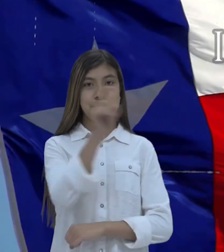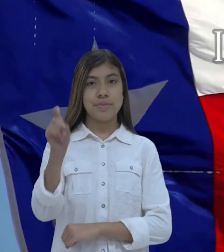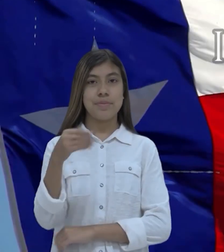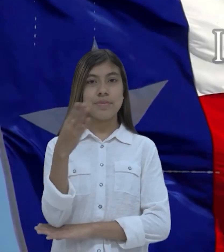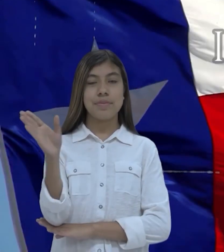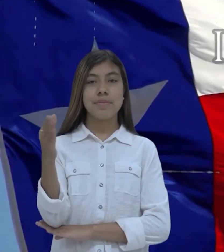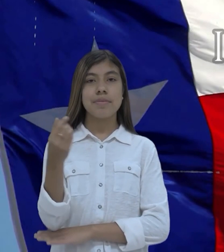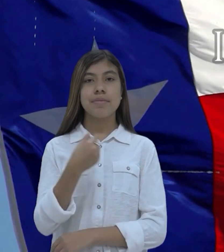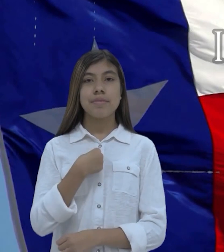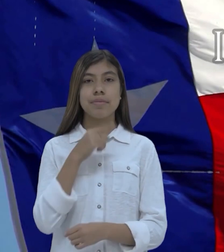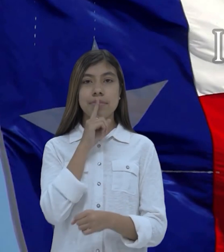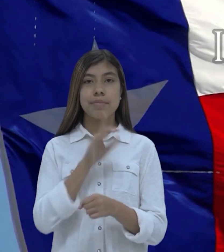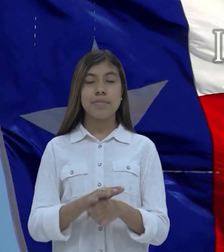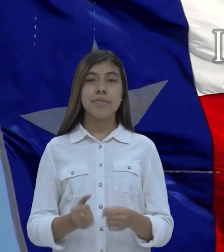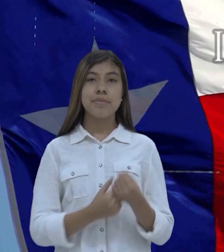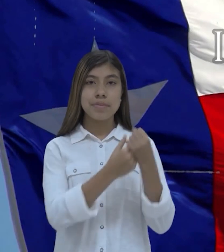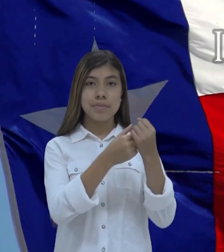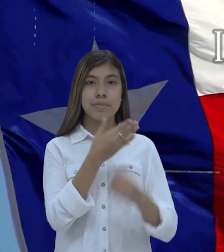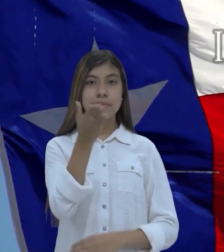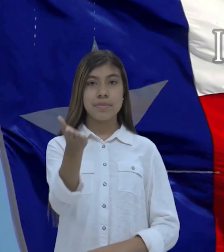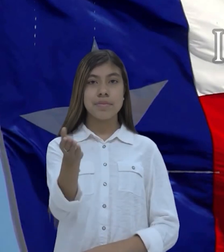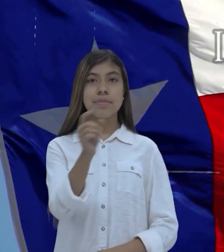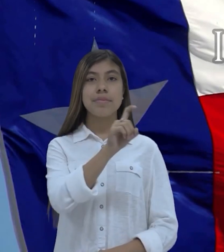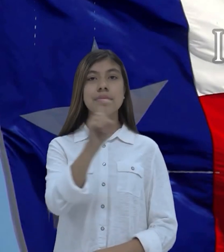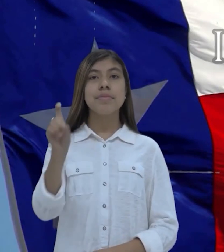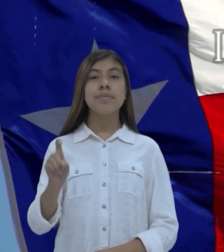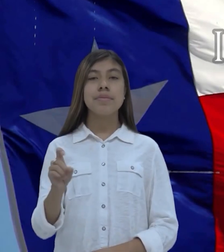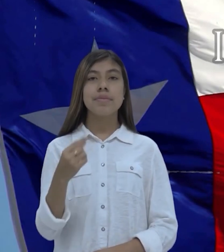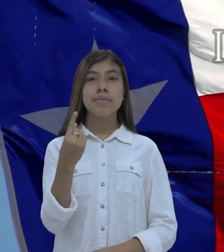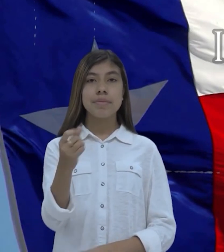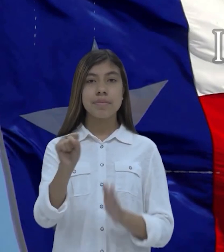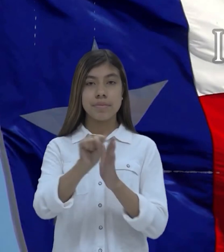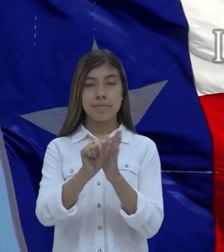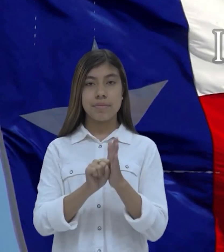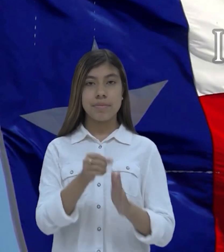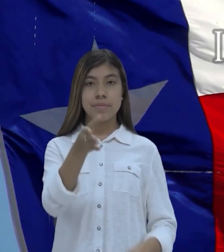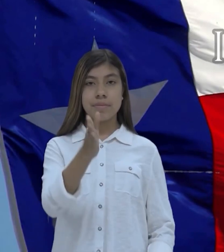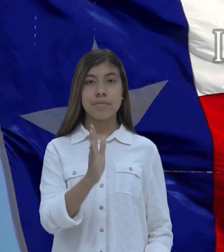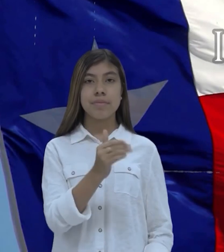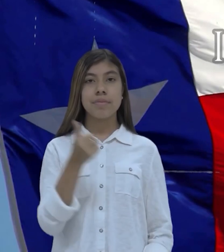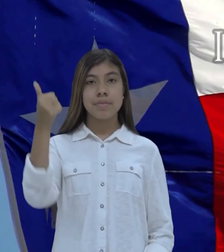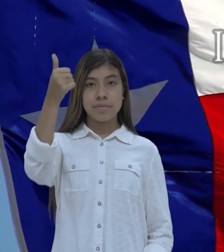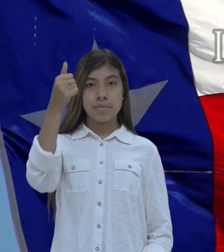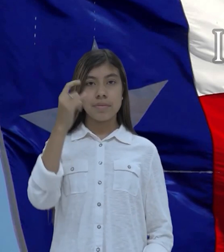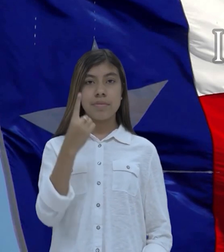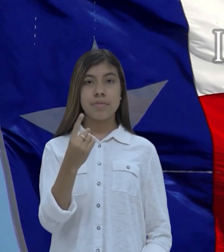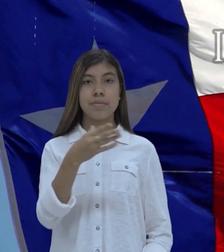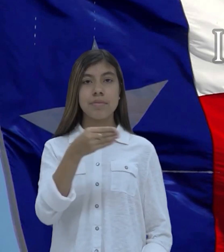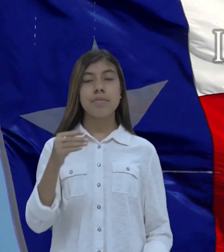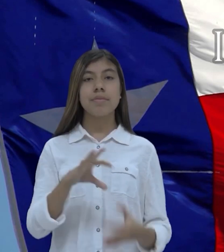the Texas flag. I pledge allegiance to thee, Texas, one state, under